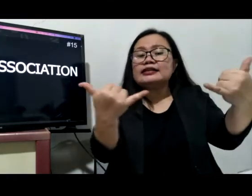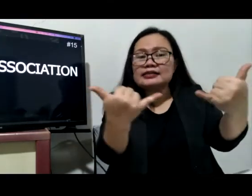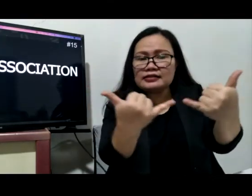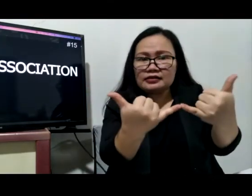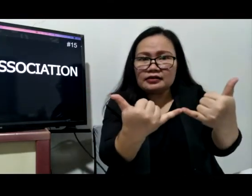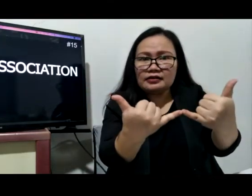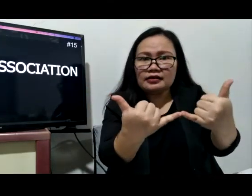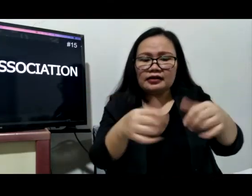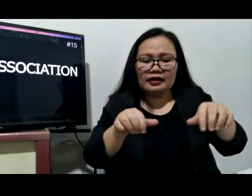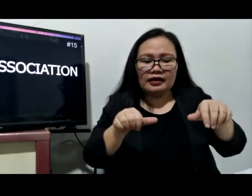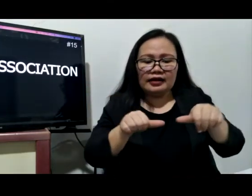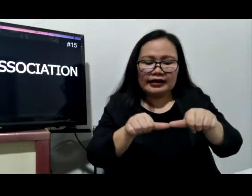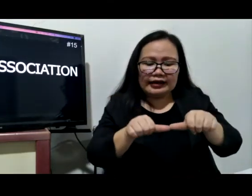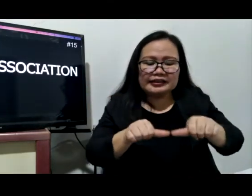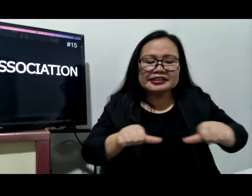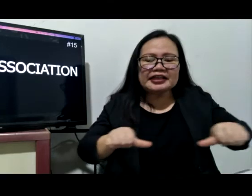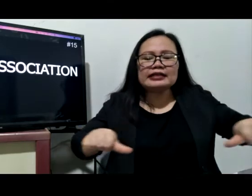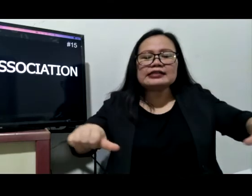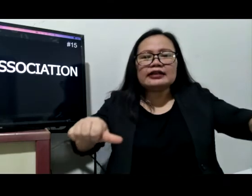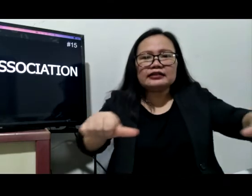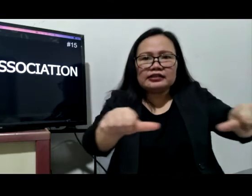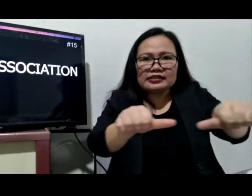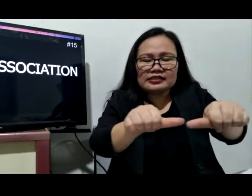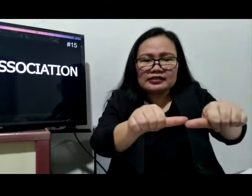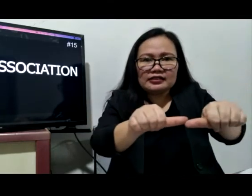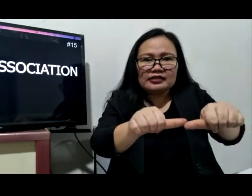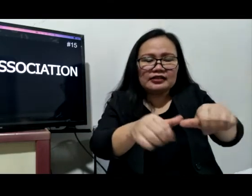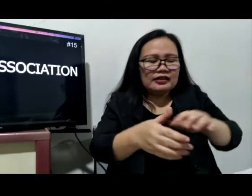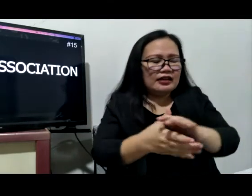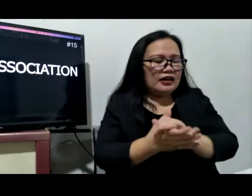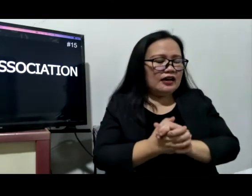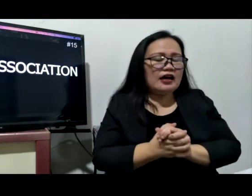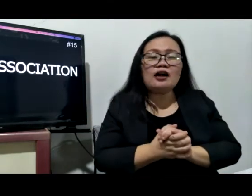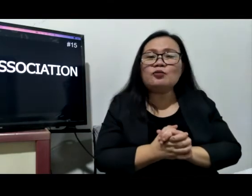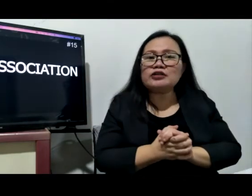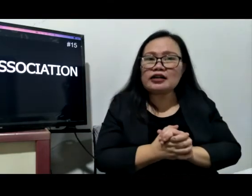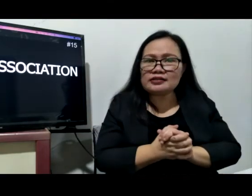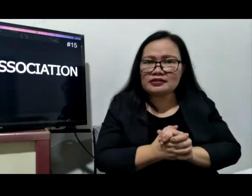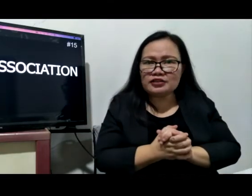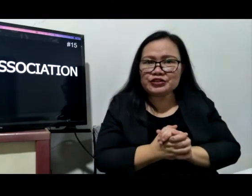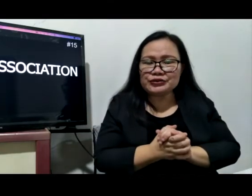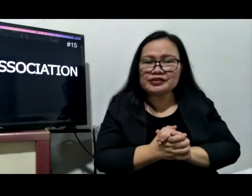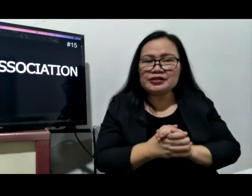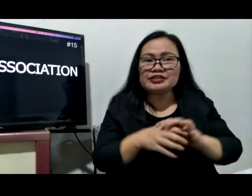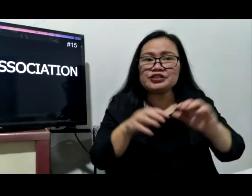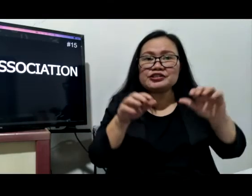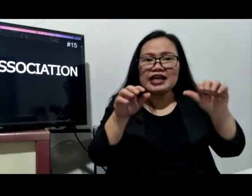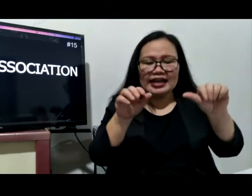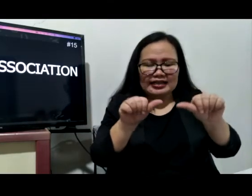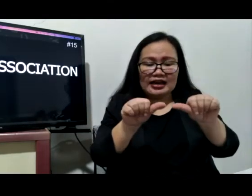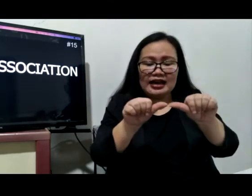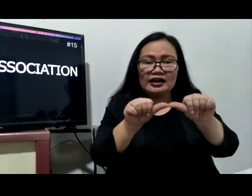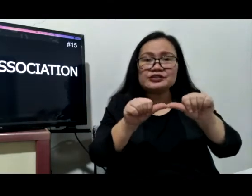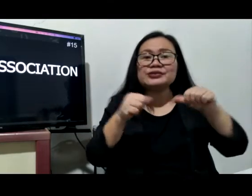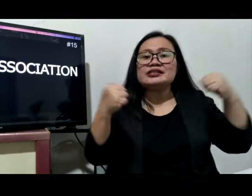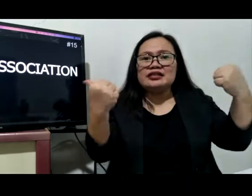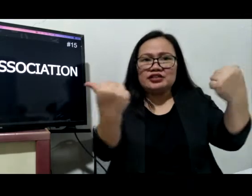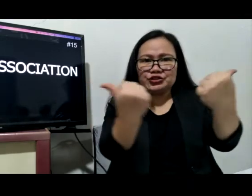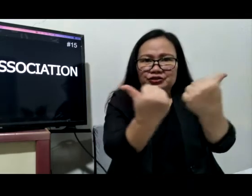this, area is like this. How about association? So it's just A, association.